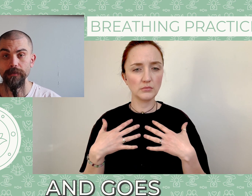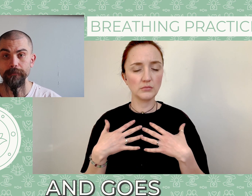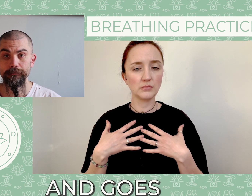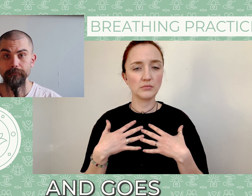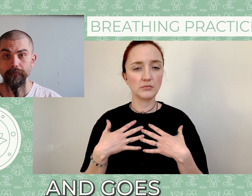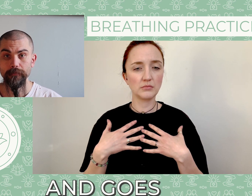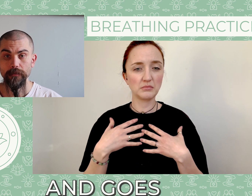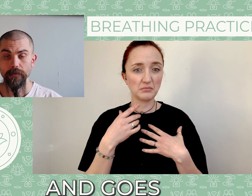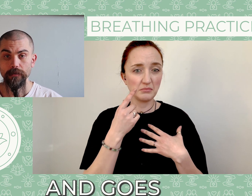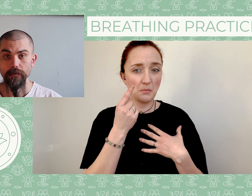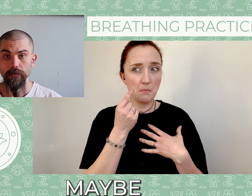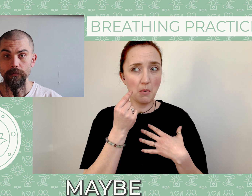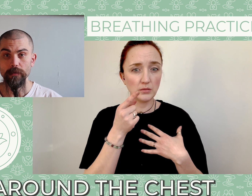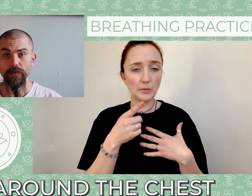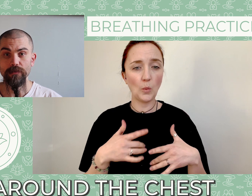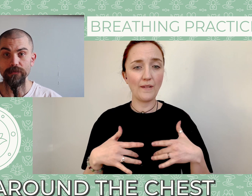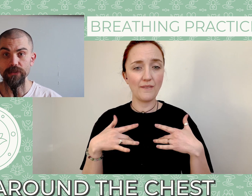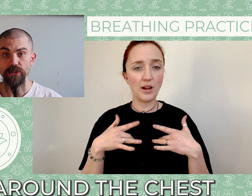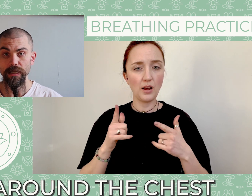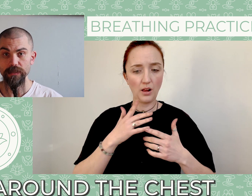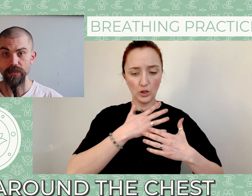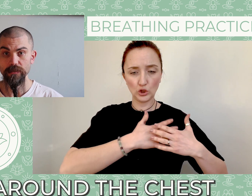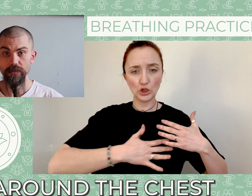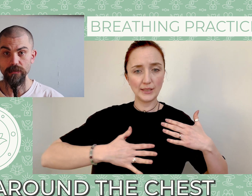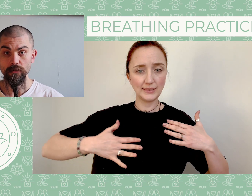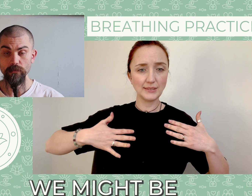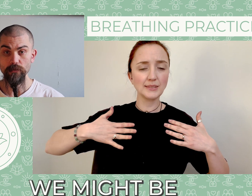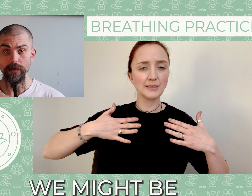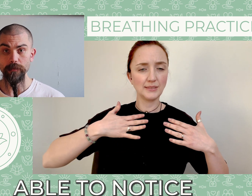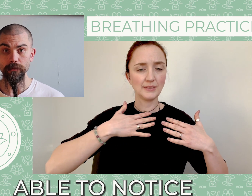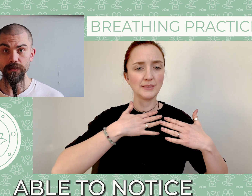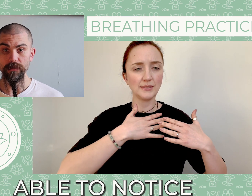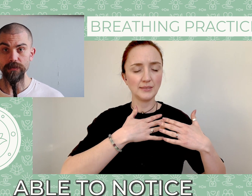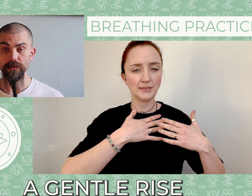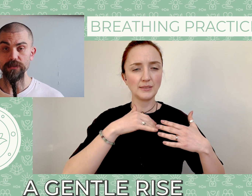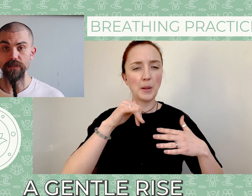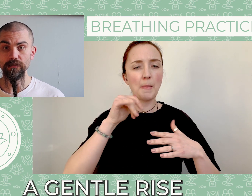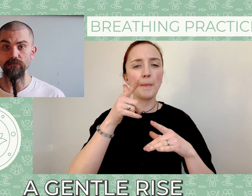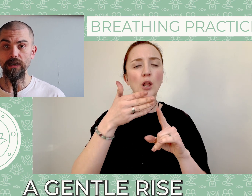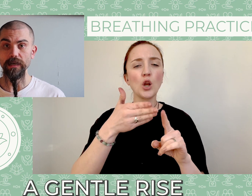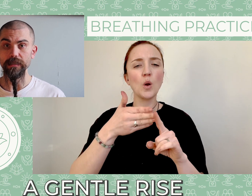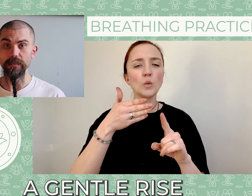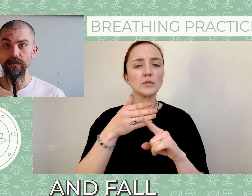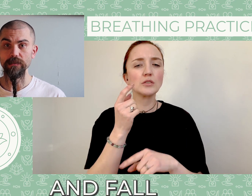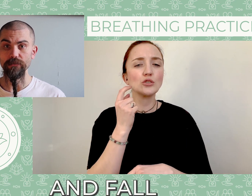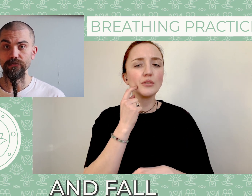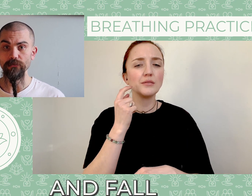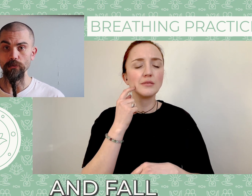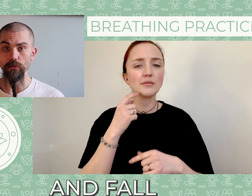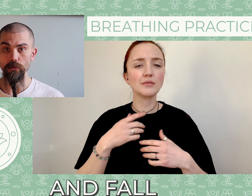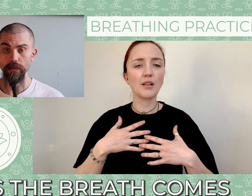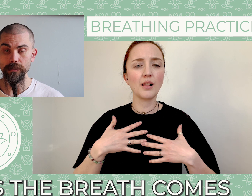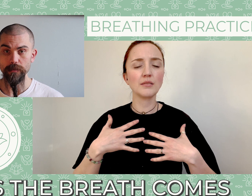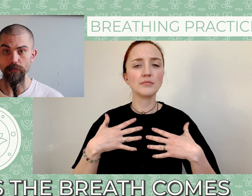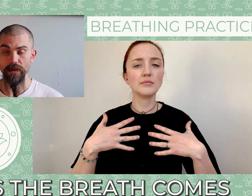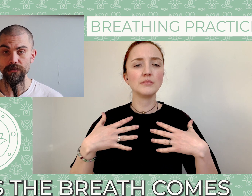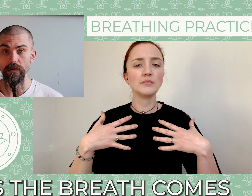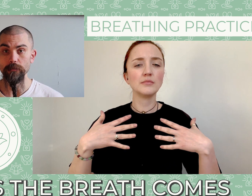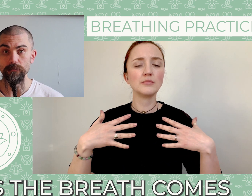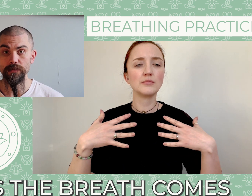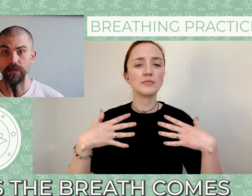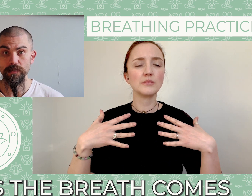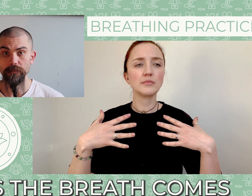goes. Maybe around the chest, we might be able to notice a gentle rise and fall as the